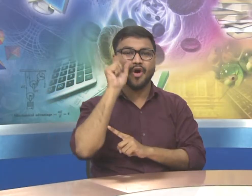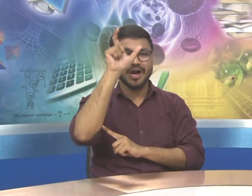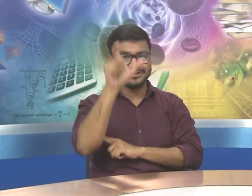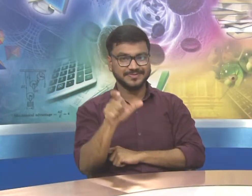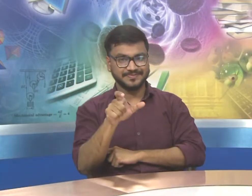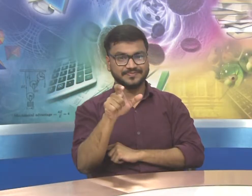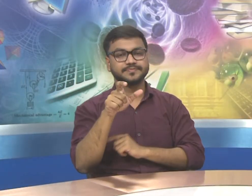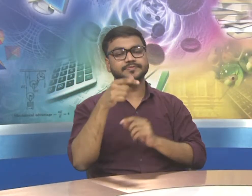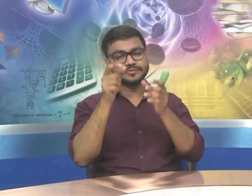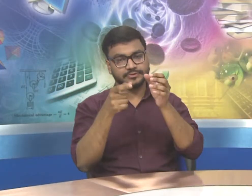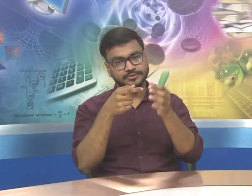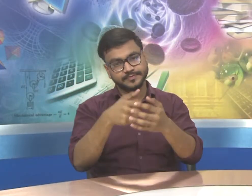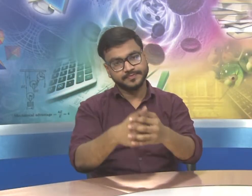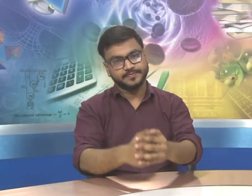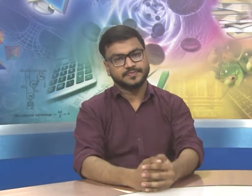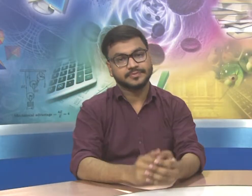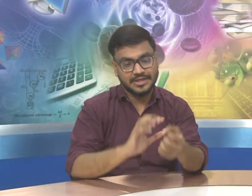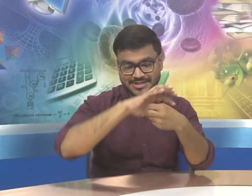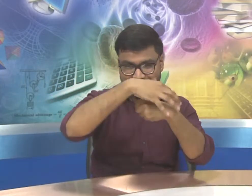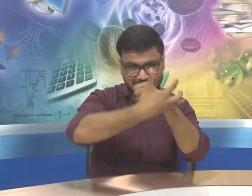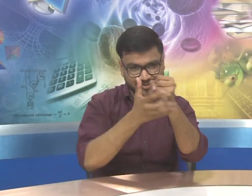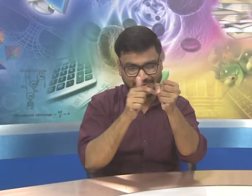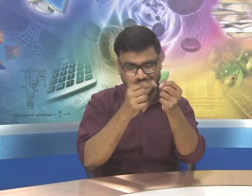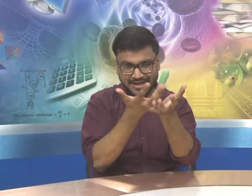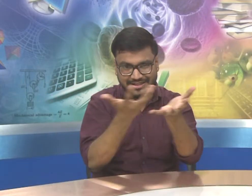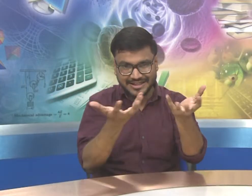There is a picture showing Maharishi Kananand.